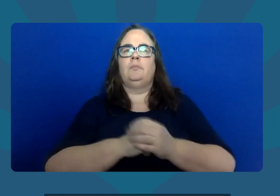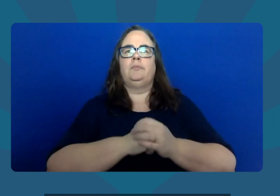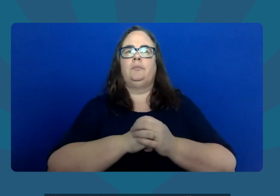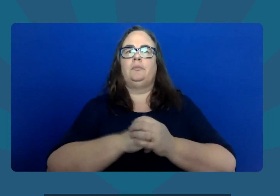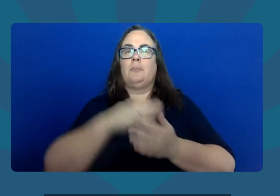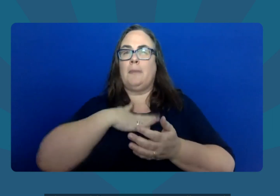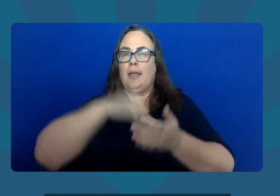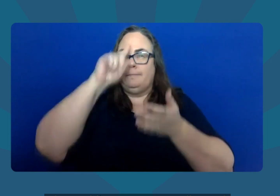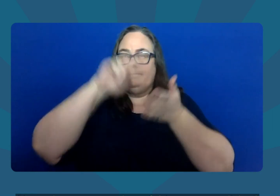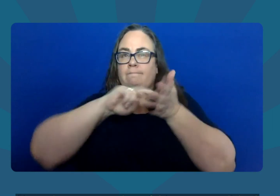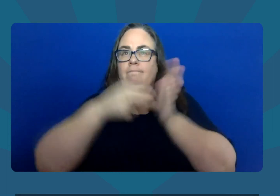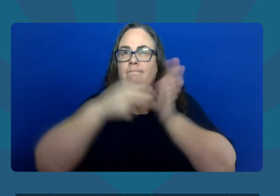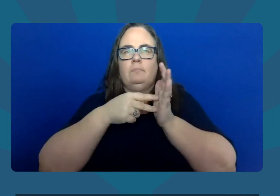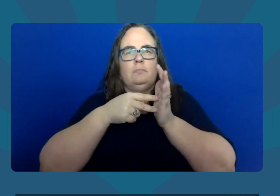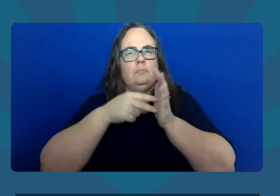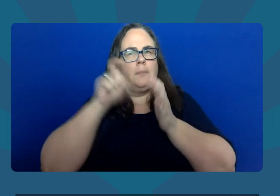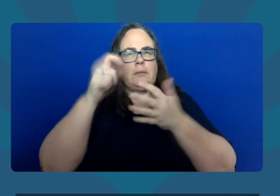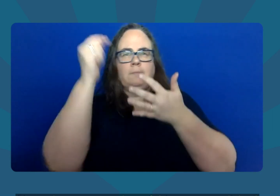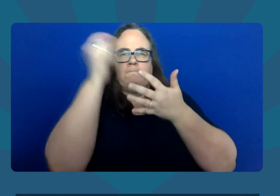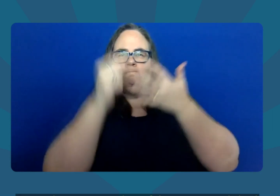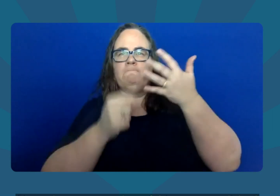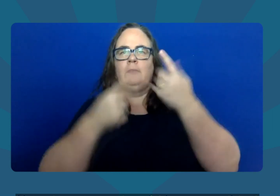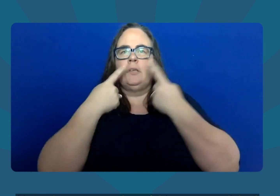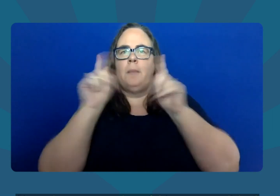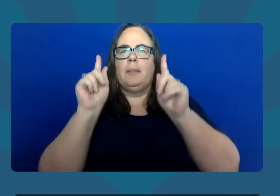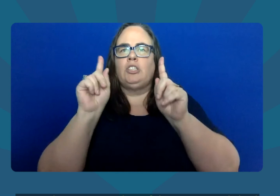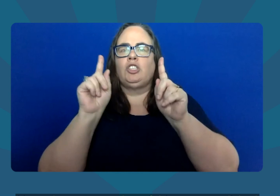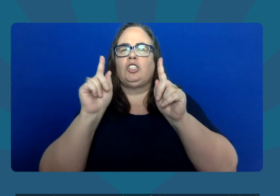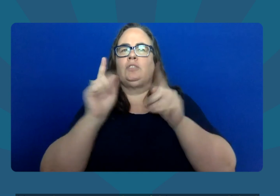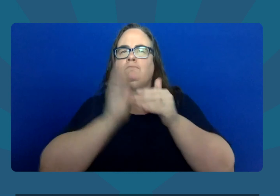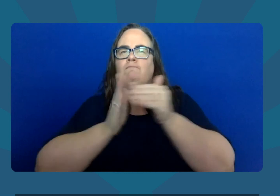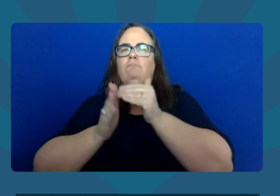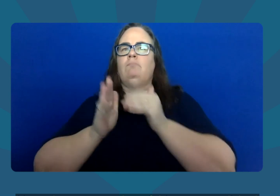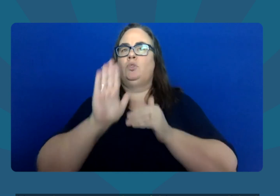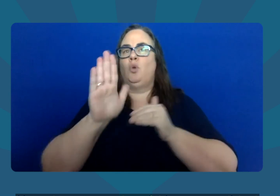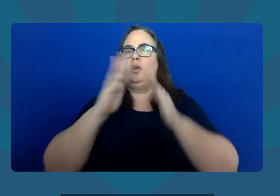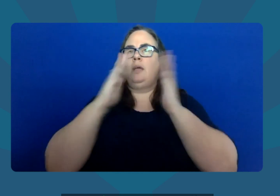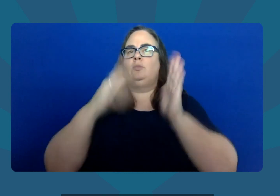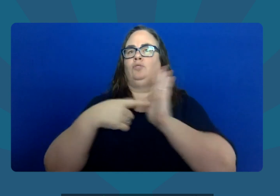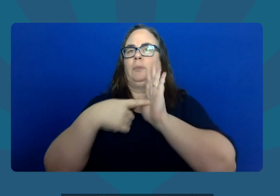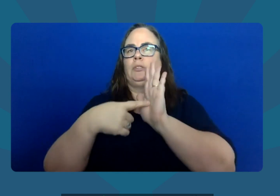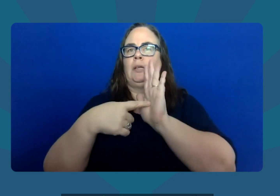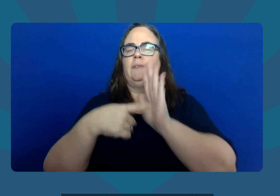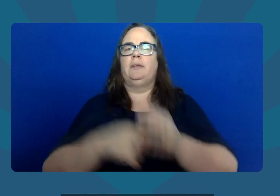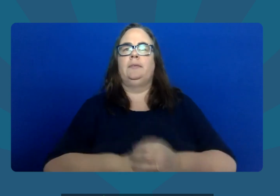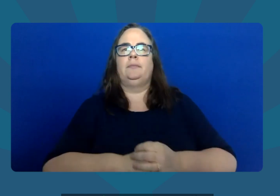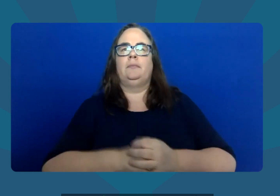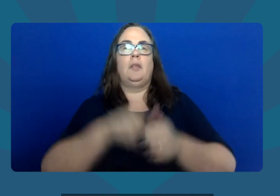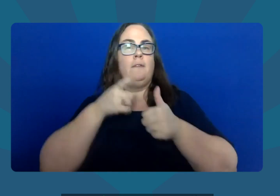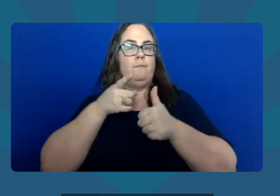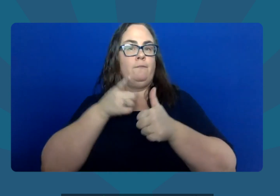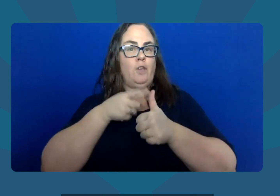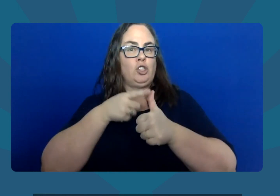allocated. I intend to get a number of things accomplished as your House